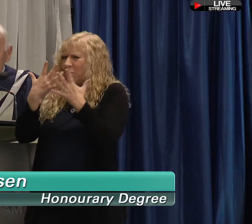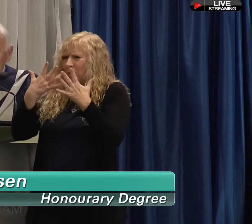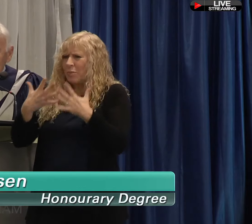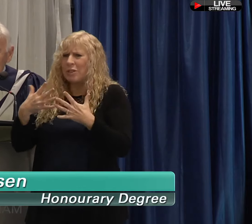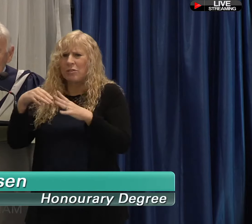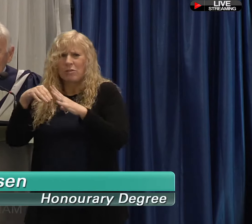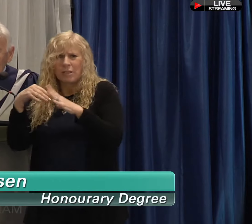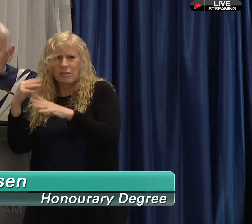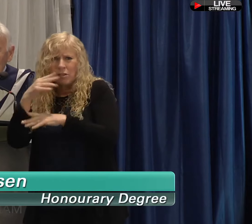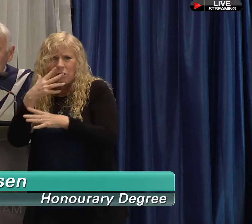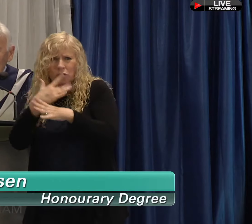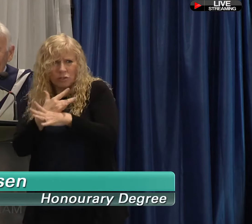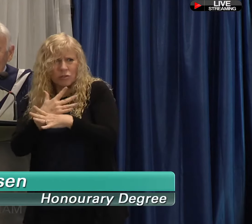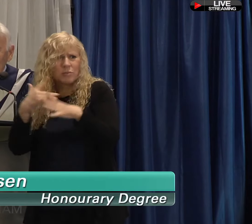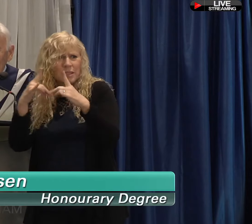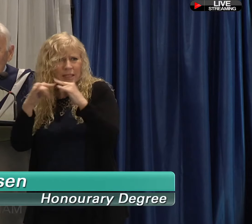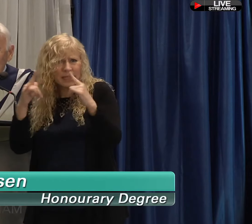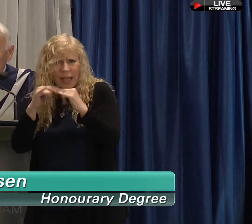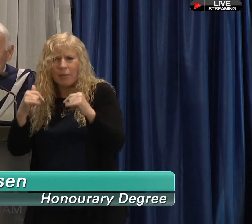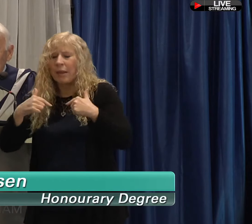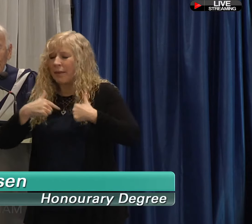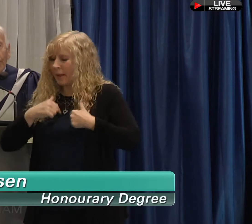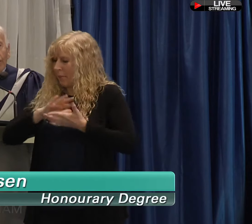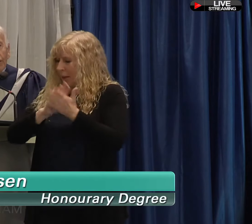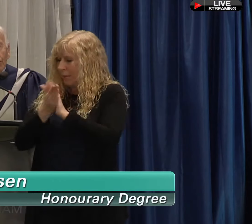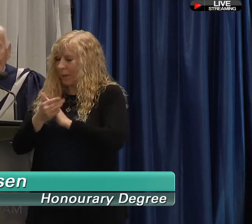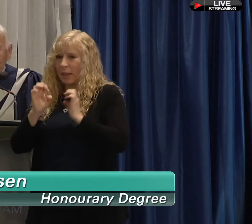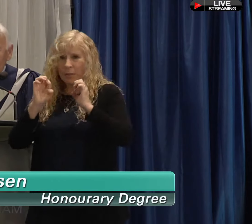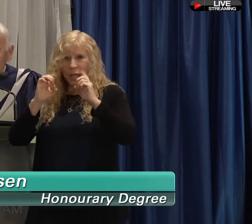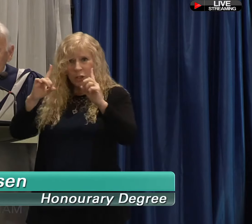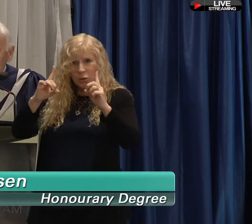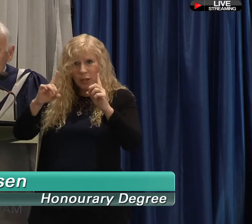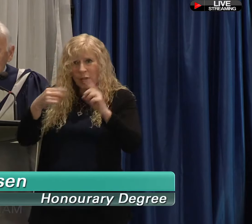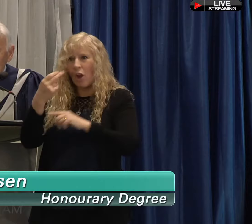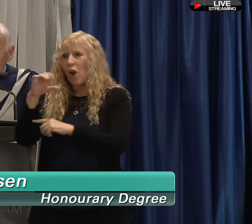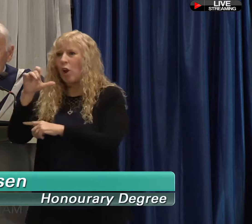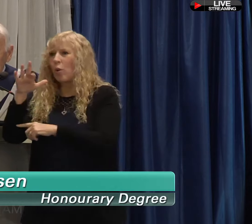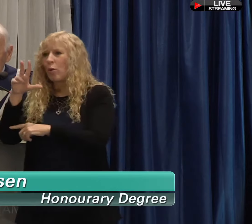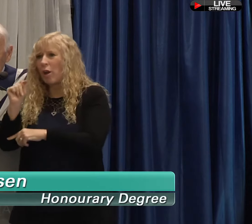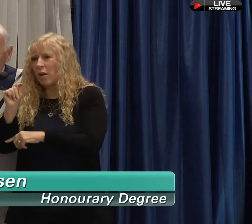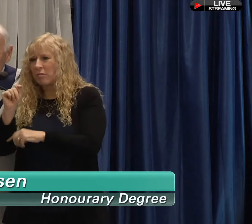Auschwitz, that I would be an educator in the field of Holocaust education.